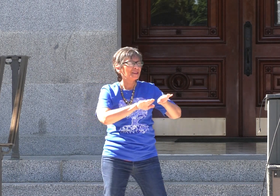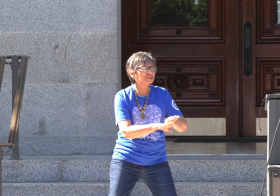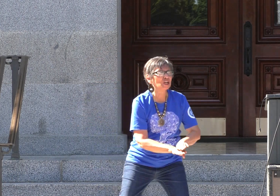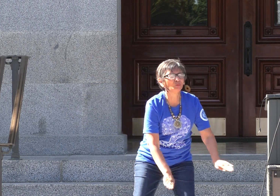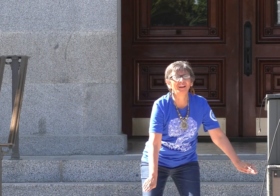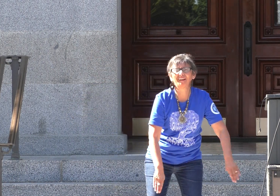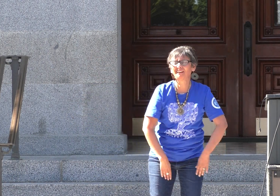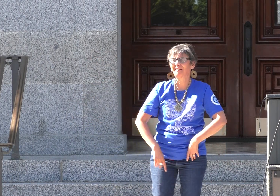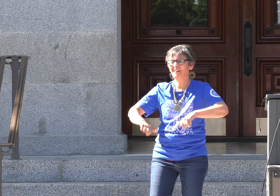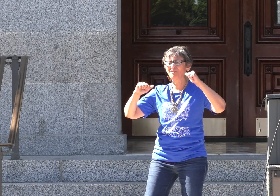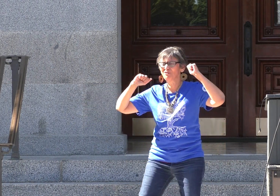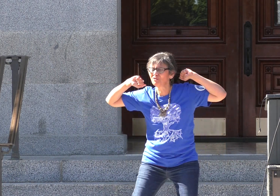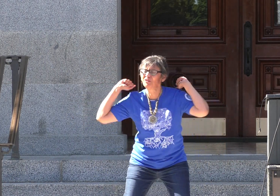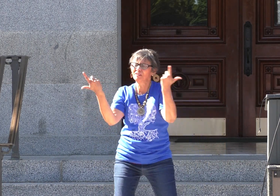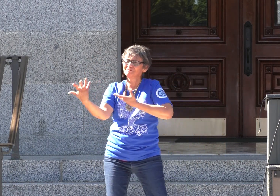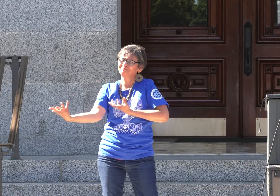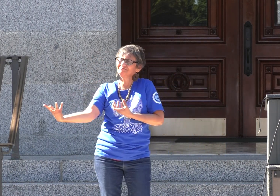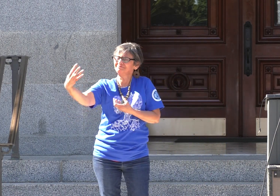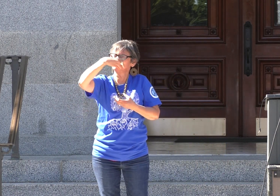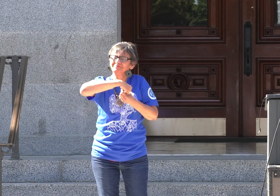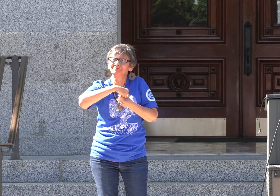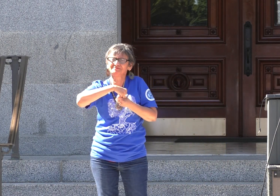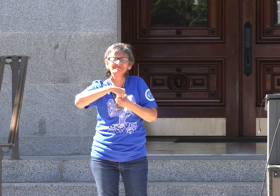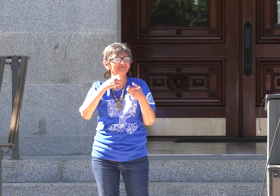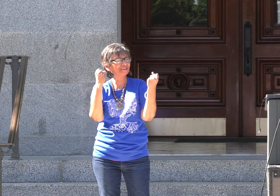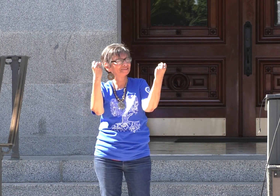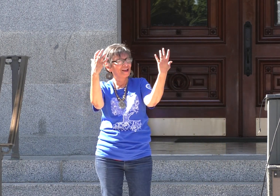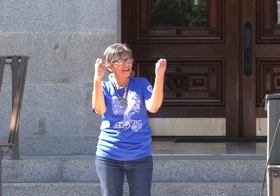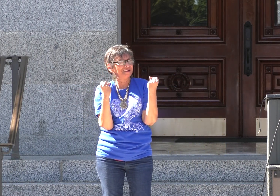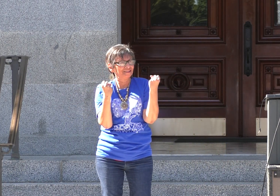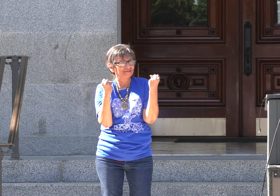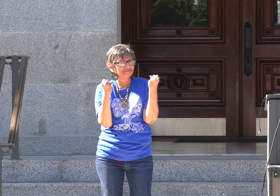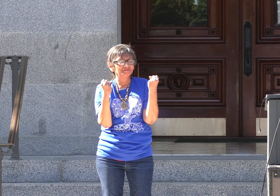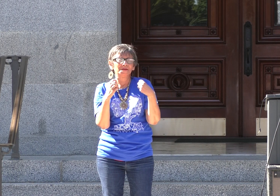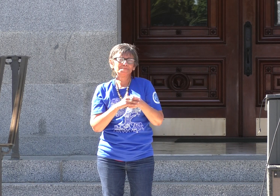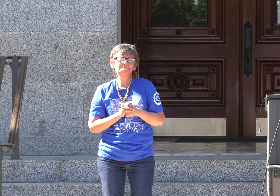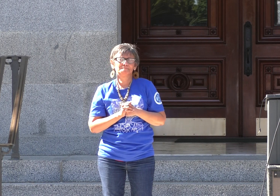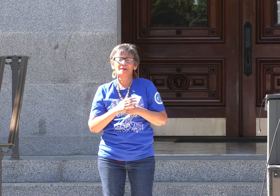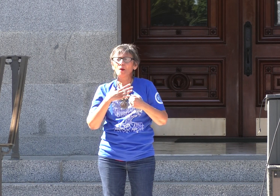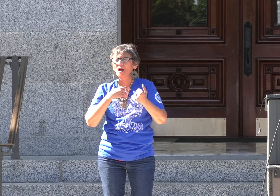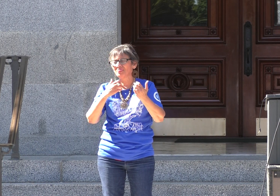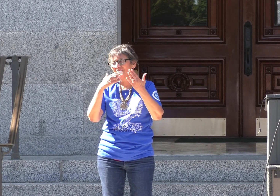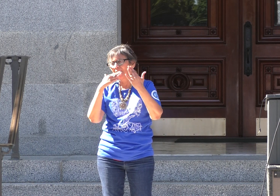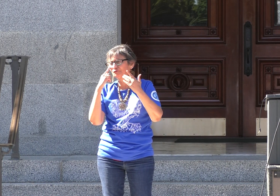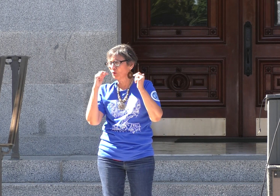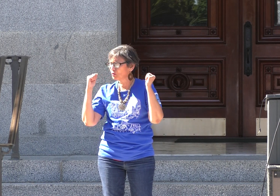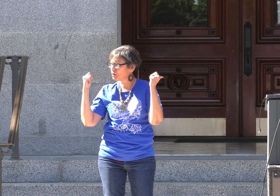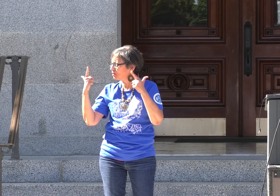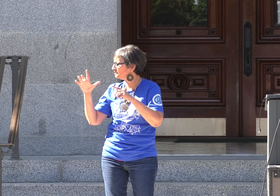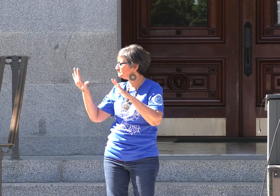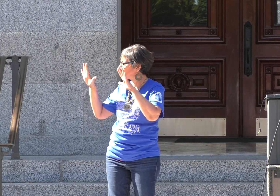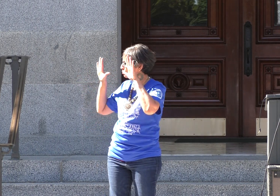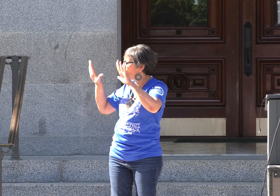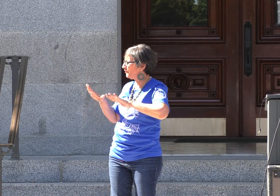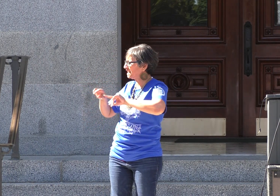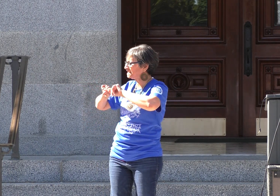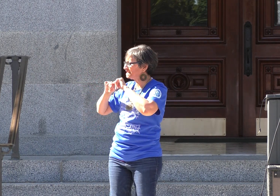hearing families, children, students. ASL is truly for all, and being participating with all of us today,